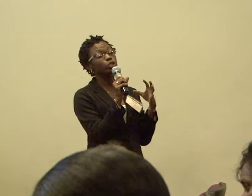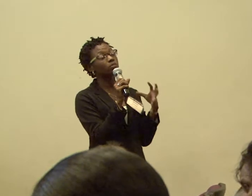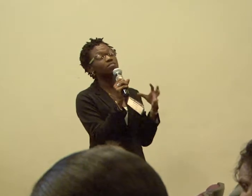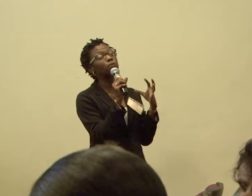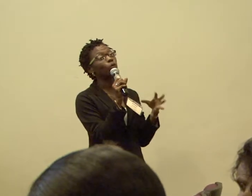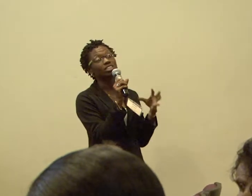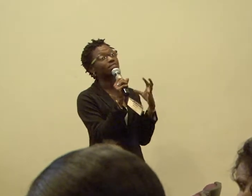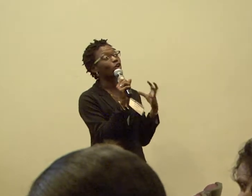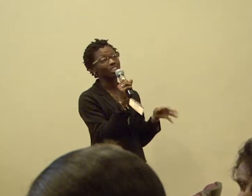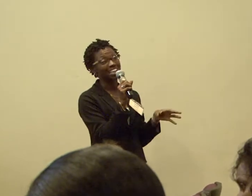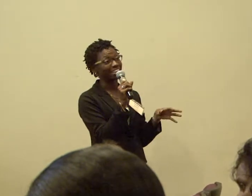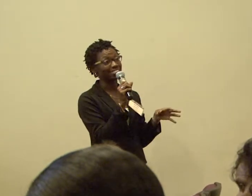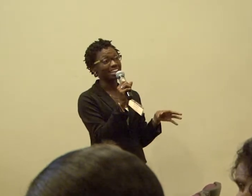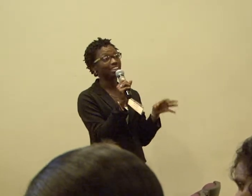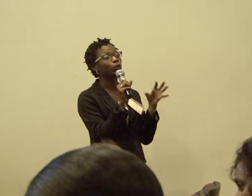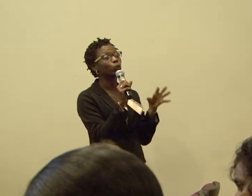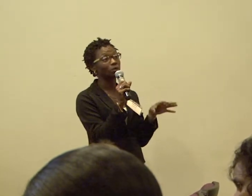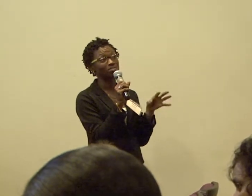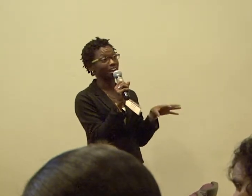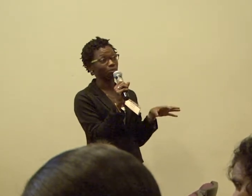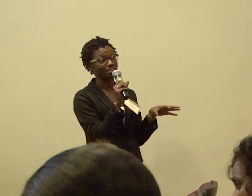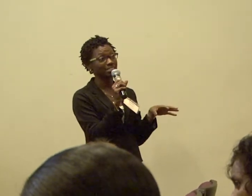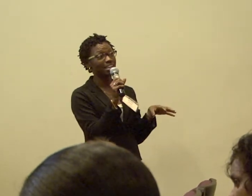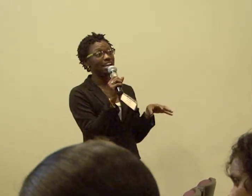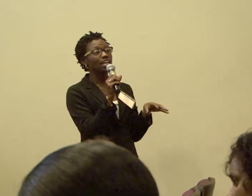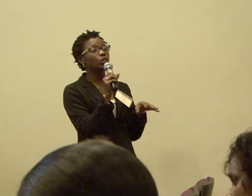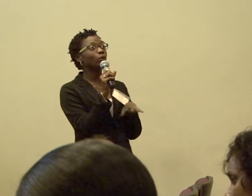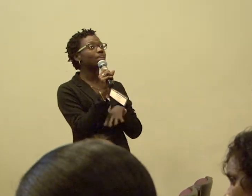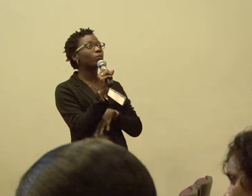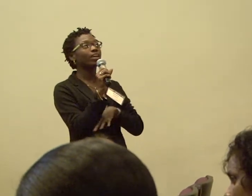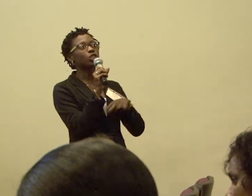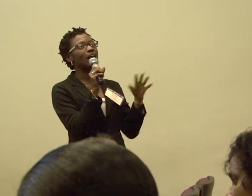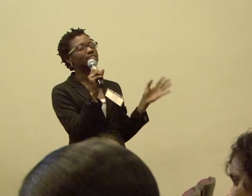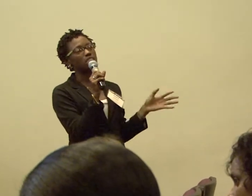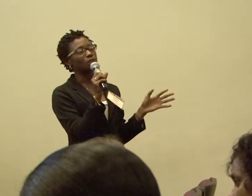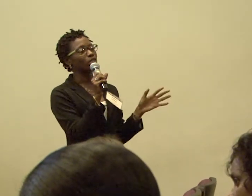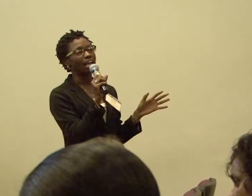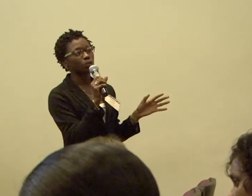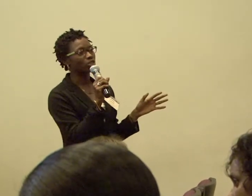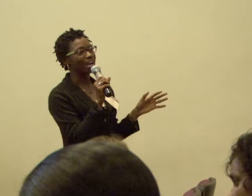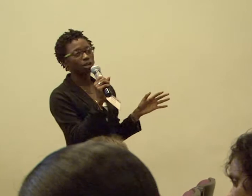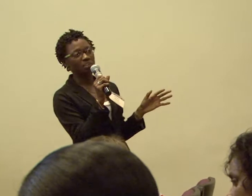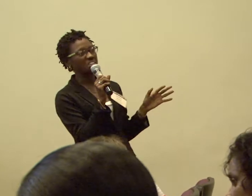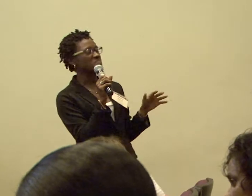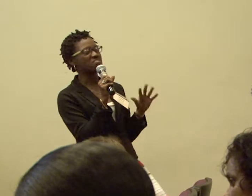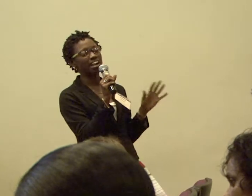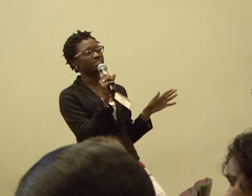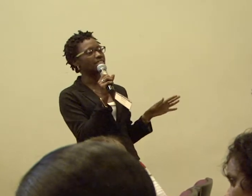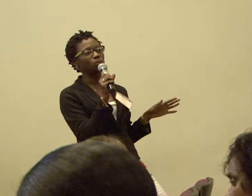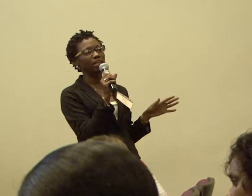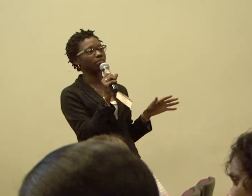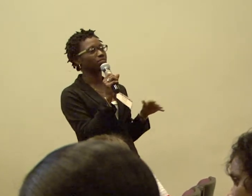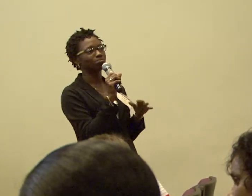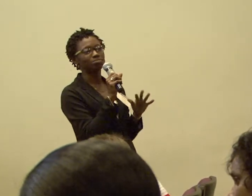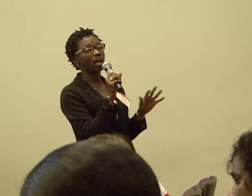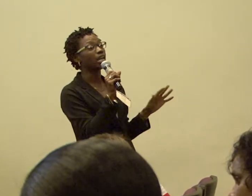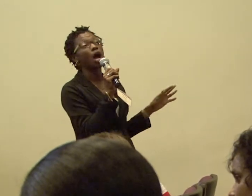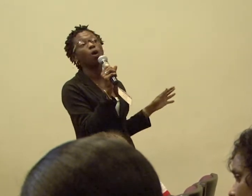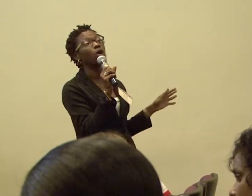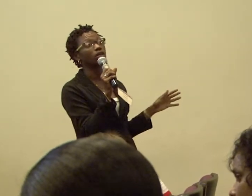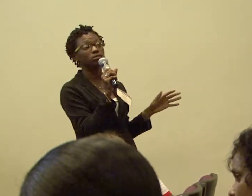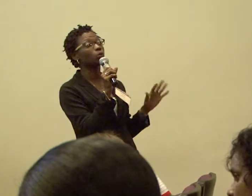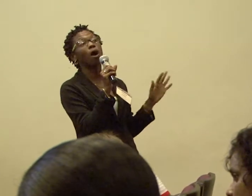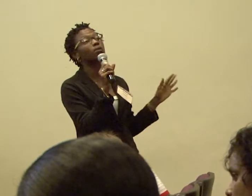in terms of the importance of context and the home environment. You can bring a child to speech language therapy 5 days a week,